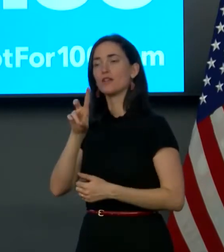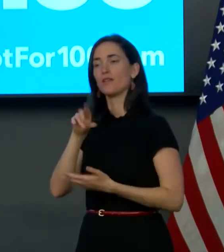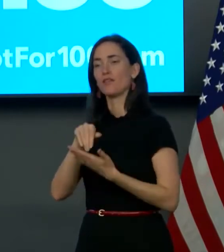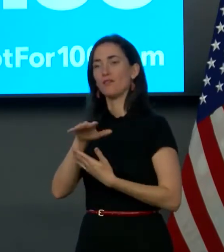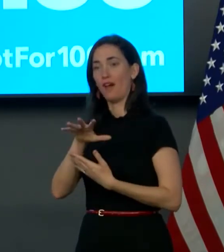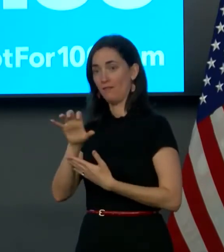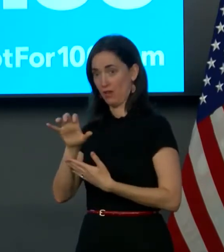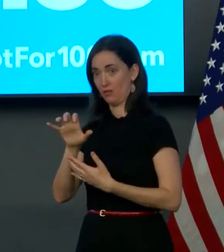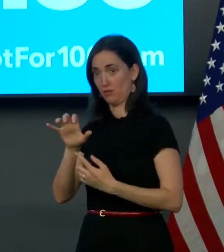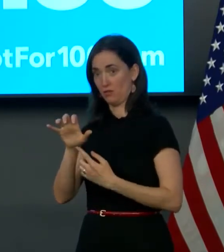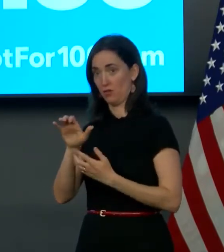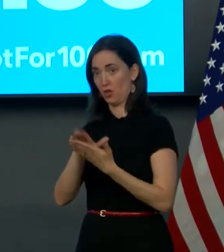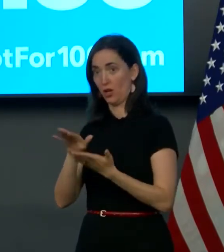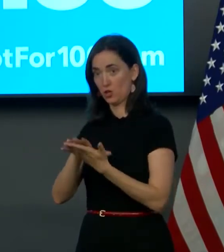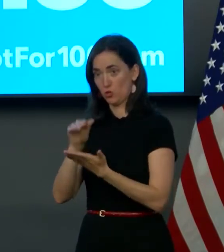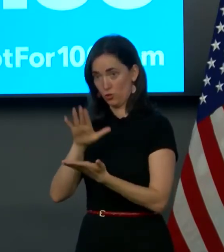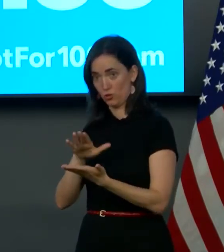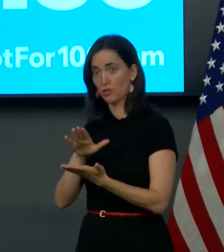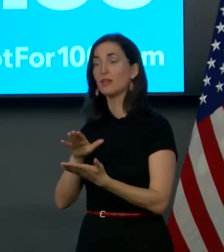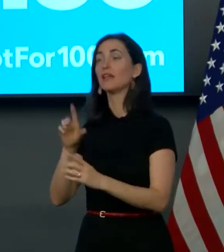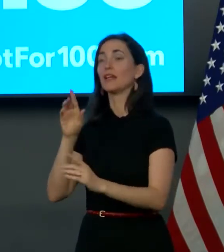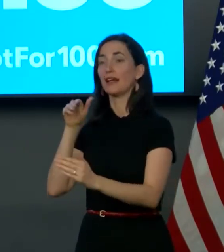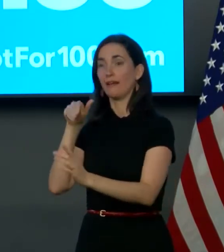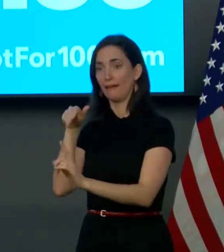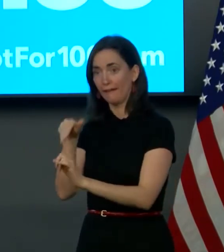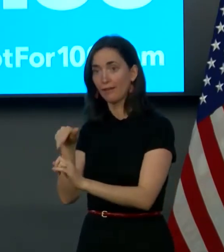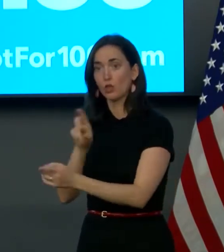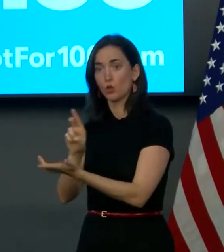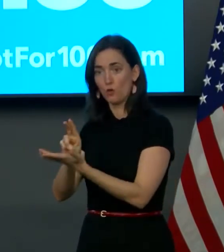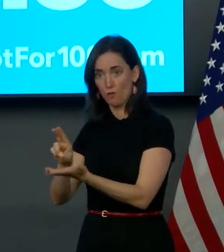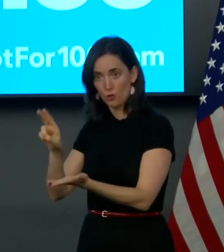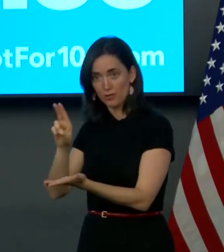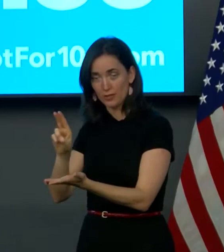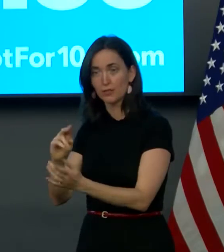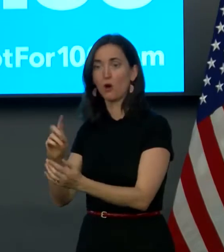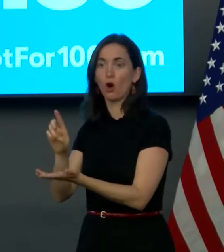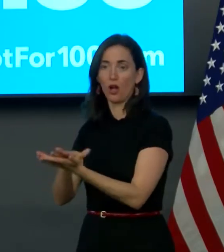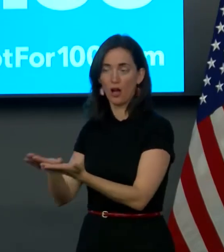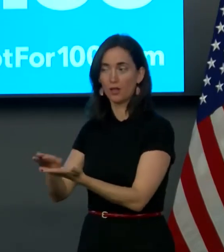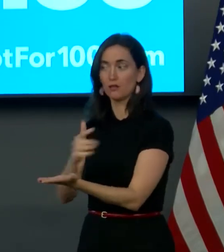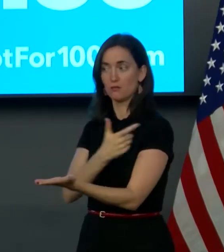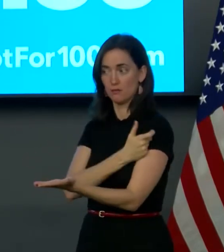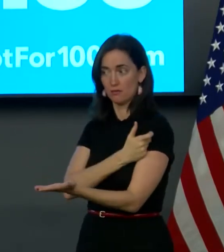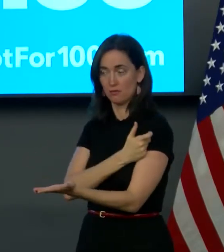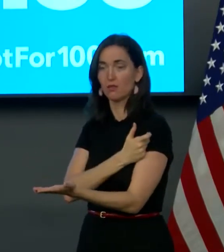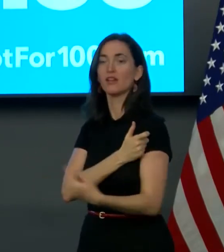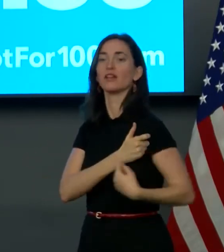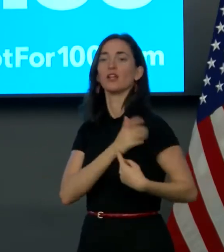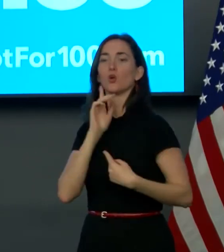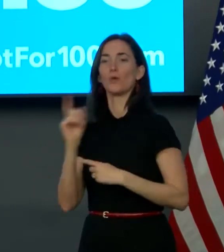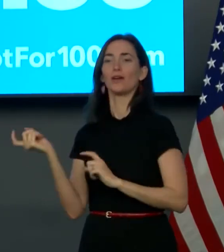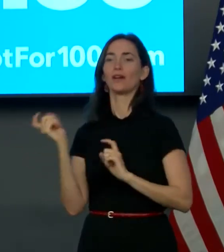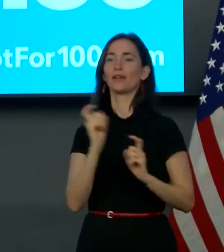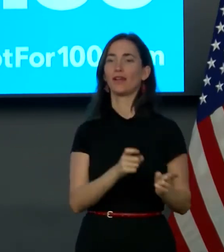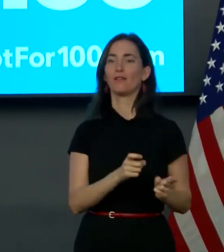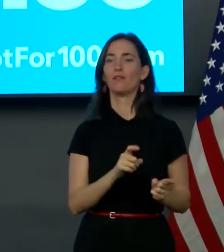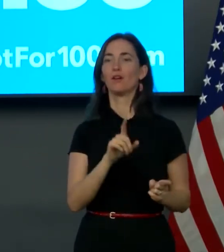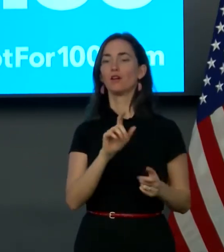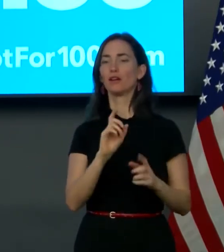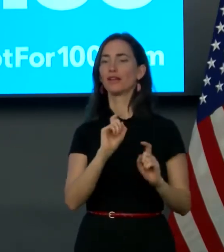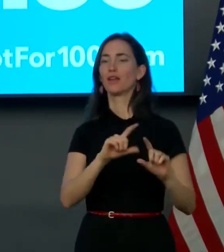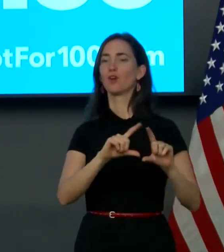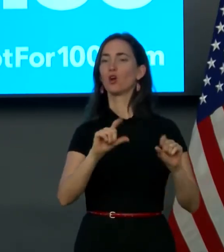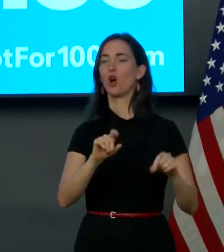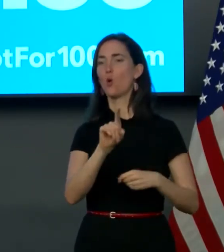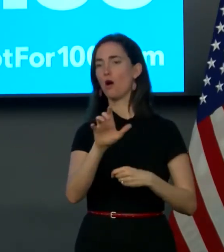at a participating institution of higher education. As I mentioned a moment ago, we now have 36 institutions that are